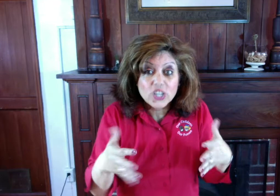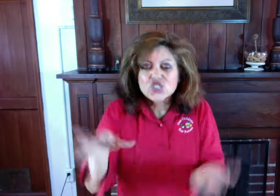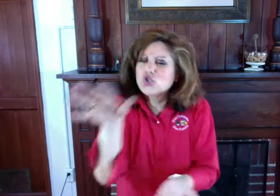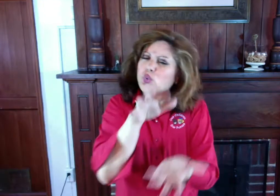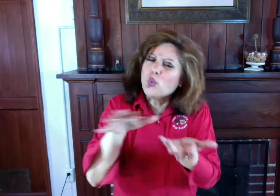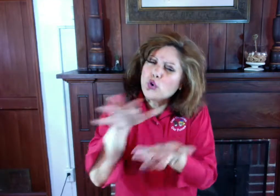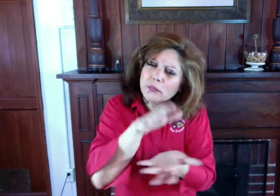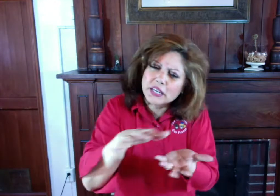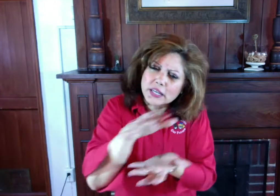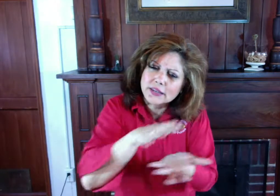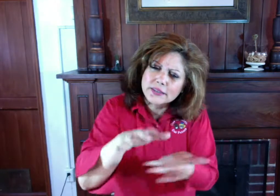stormy,